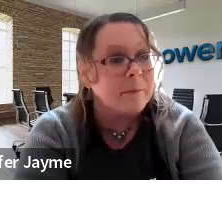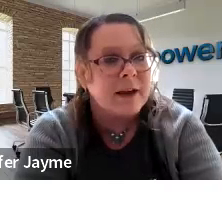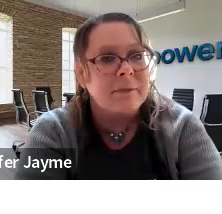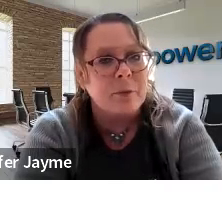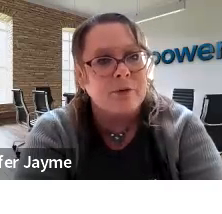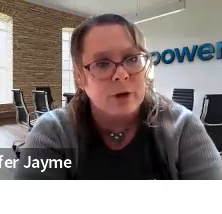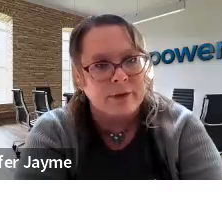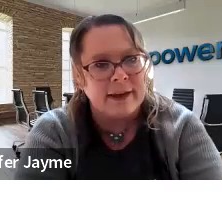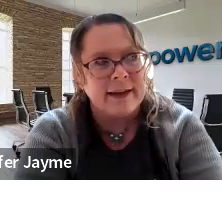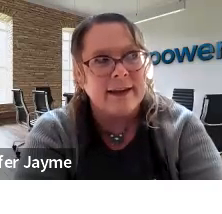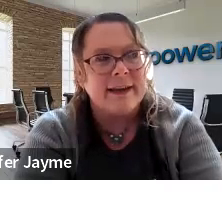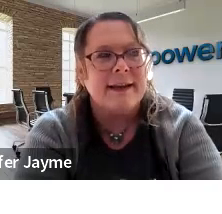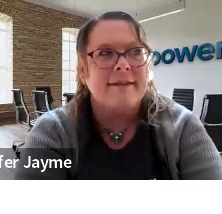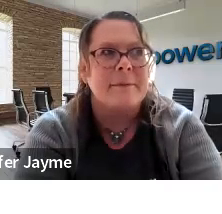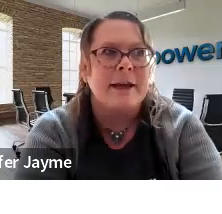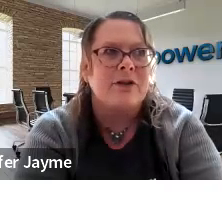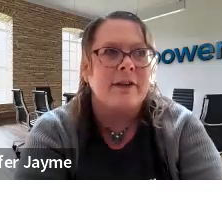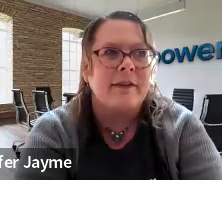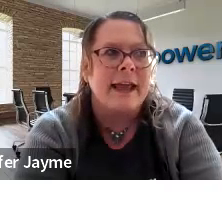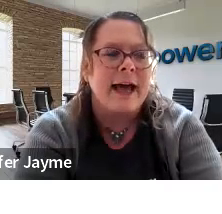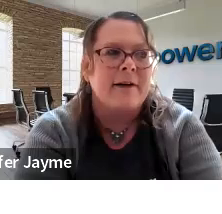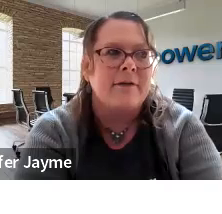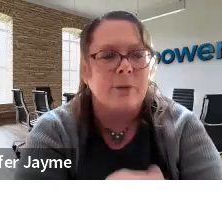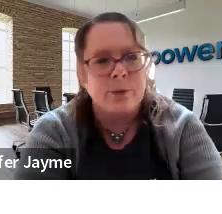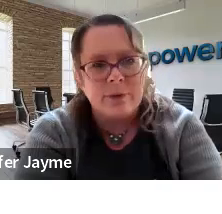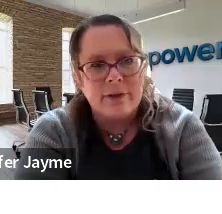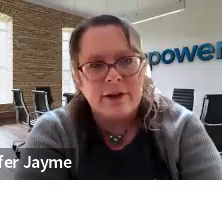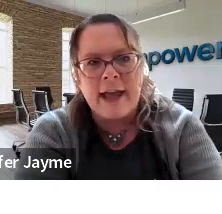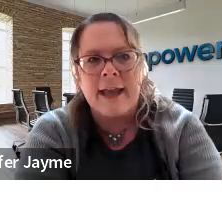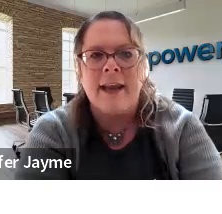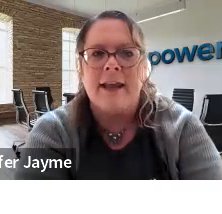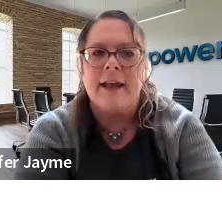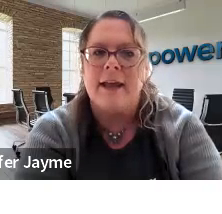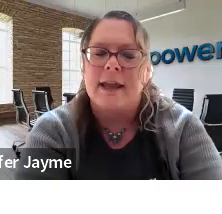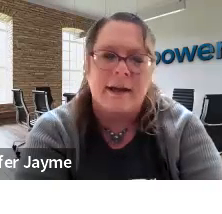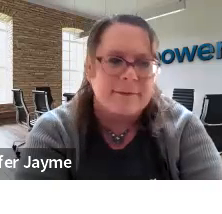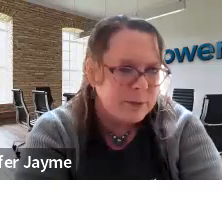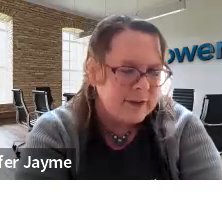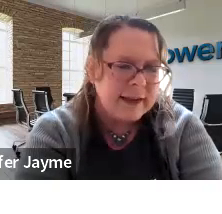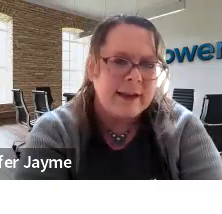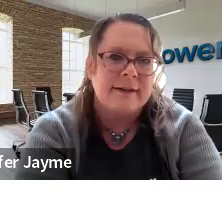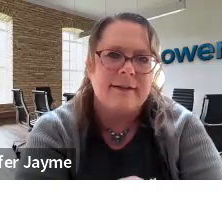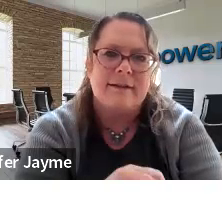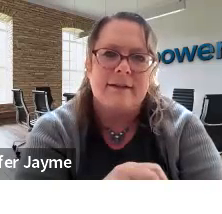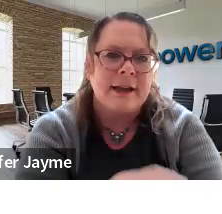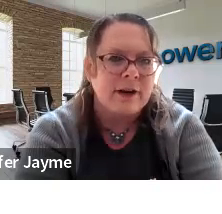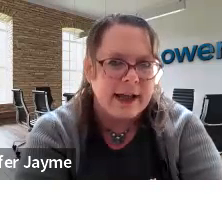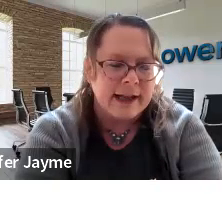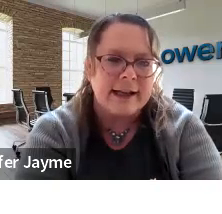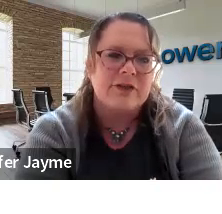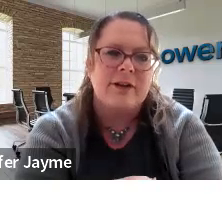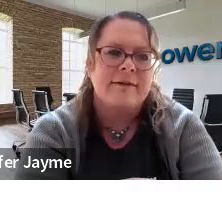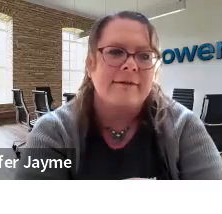month, sometimes more frequently, to make sure that they have a roof over their head, enough food to eat,